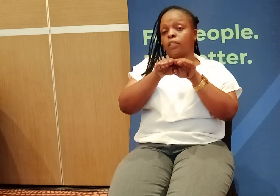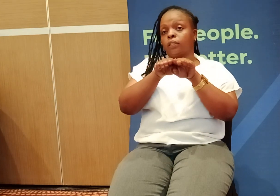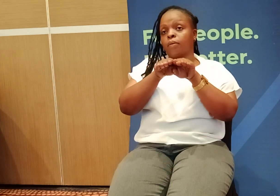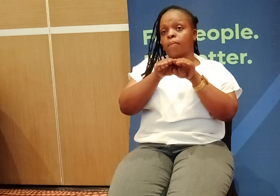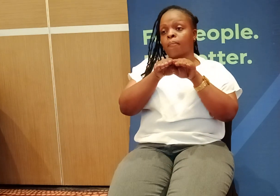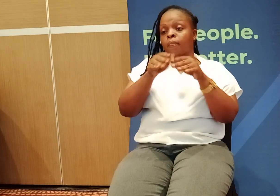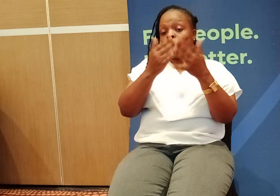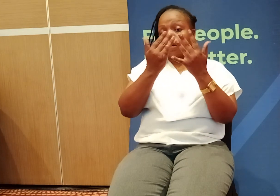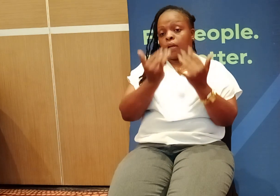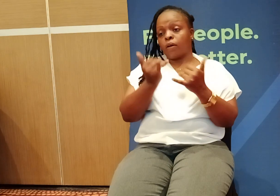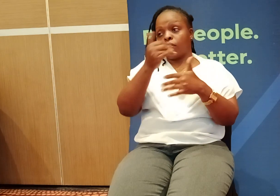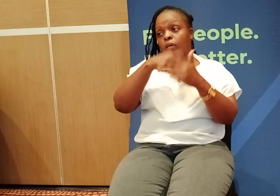into another period of